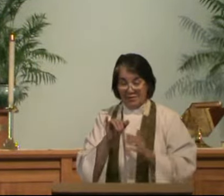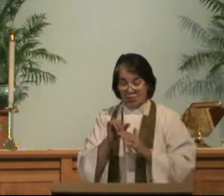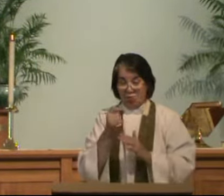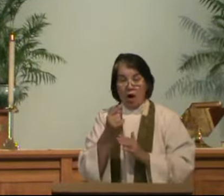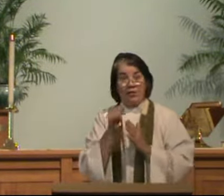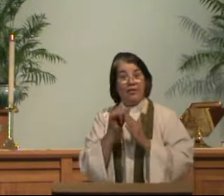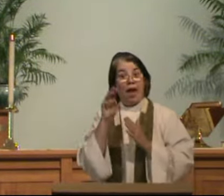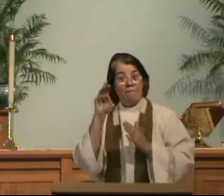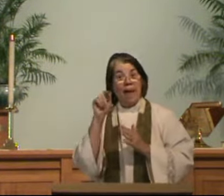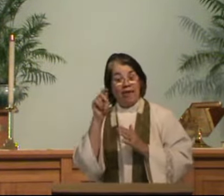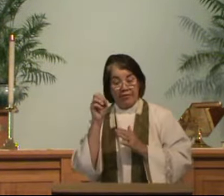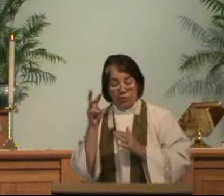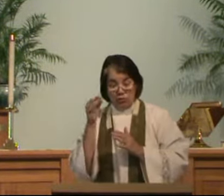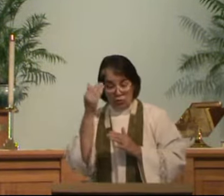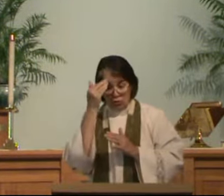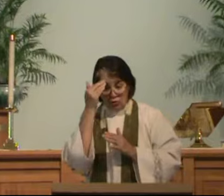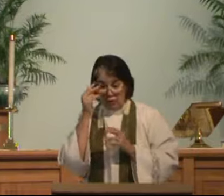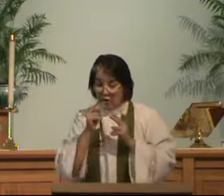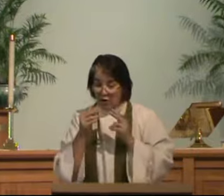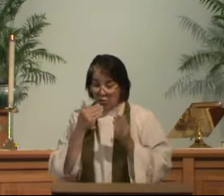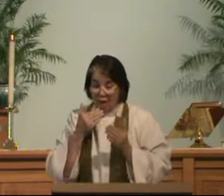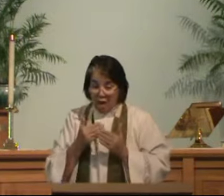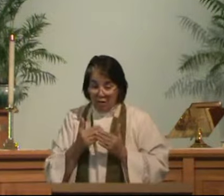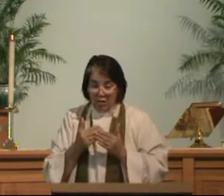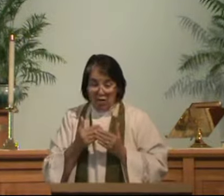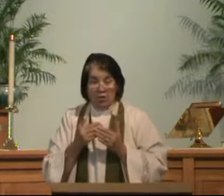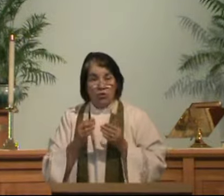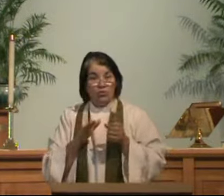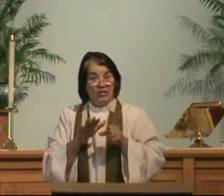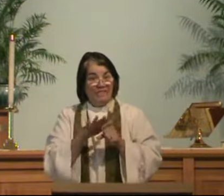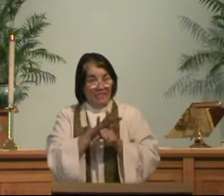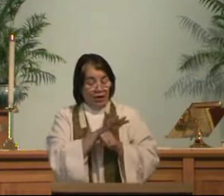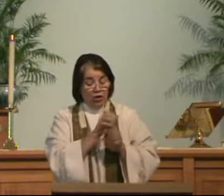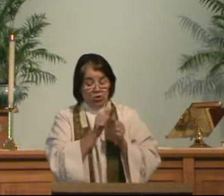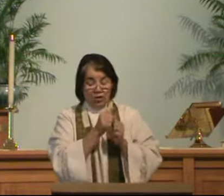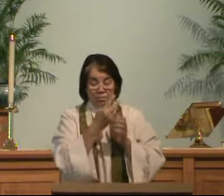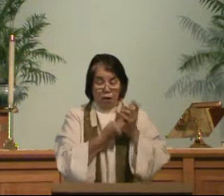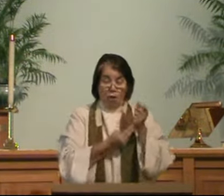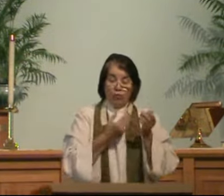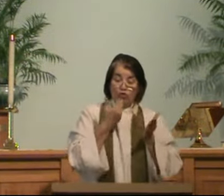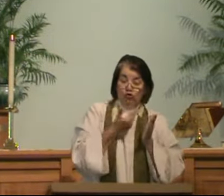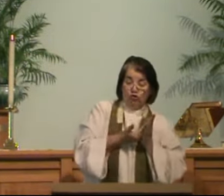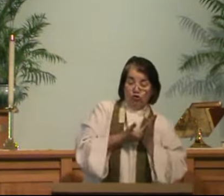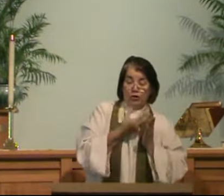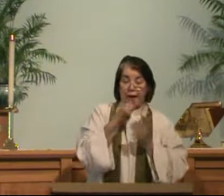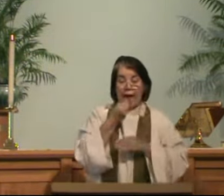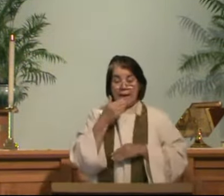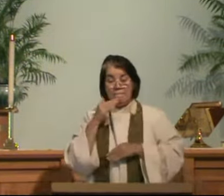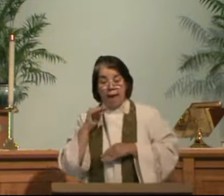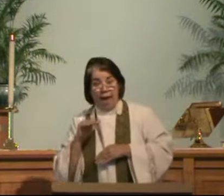the one that Matthew knew very well, was filled with both good and